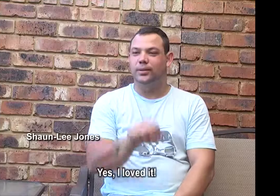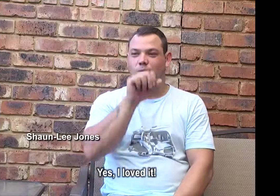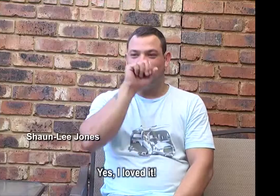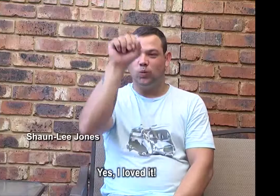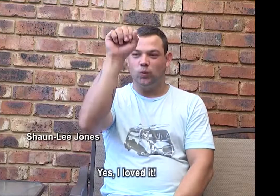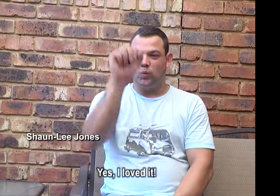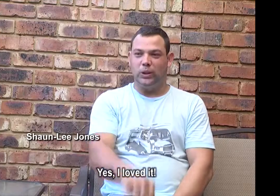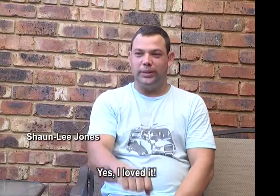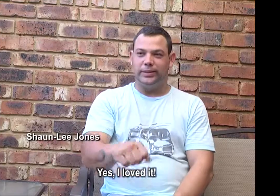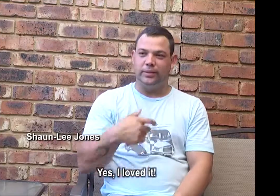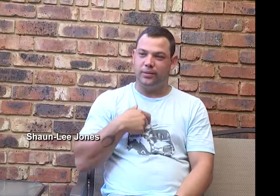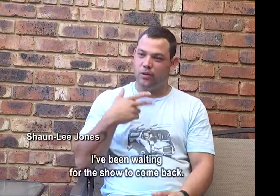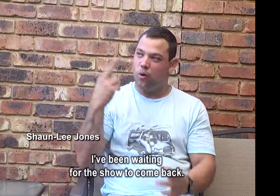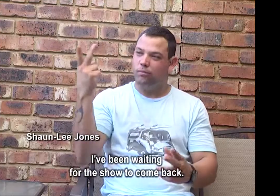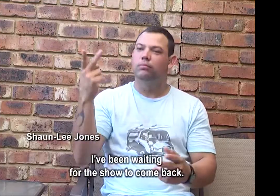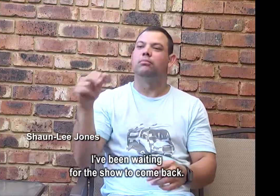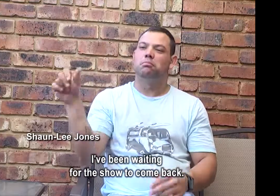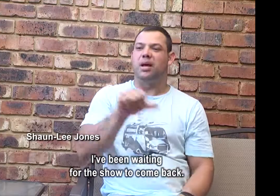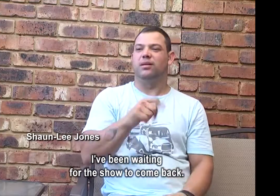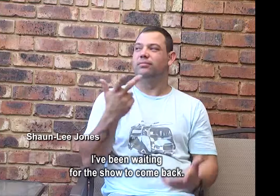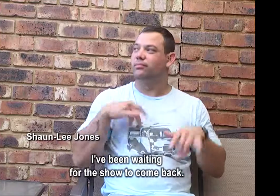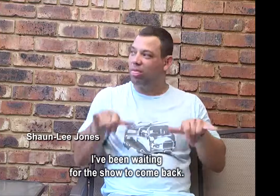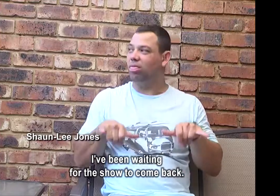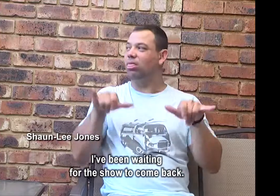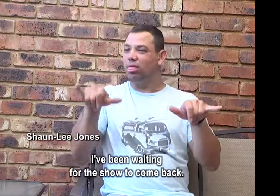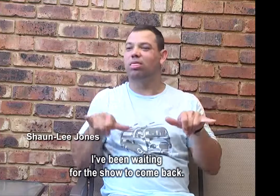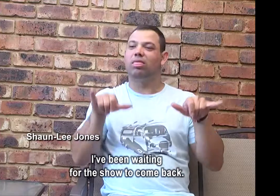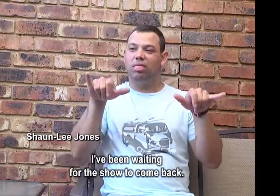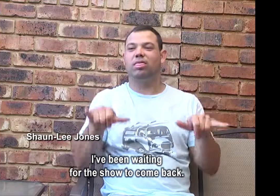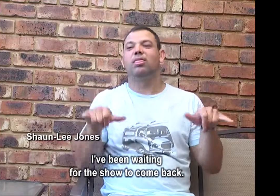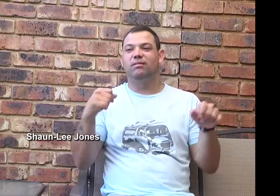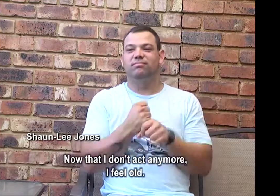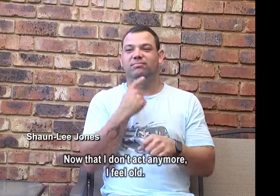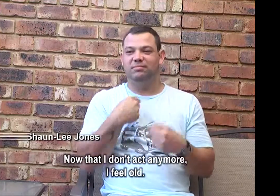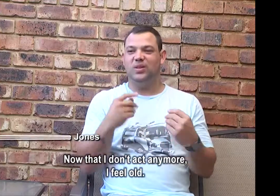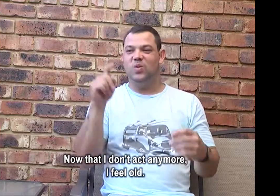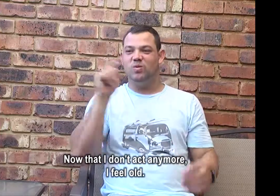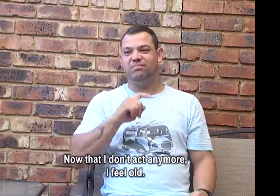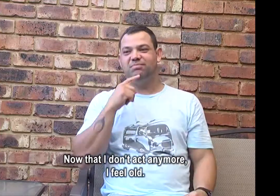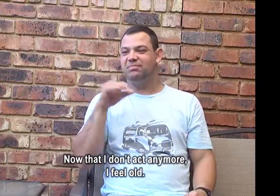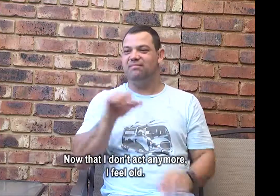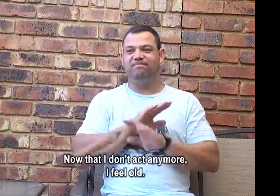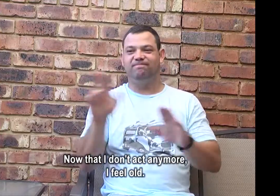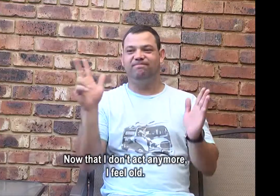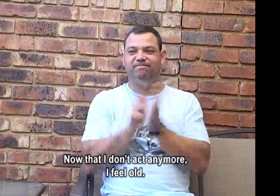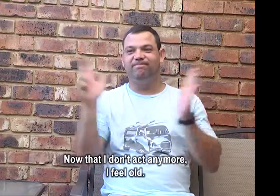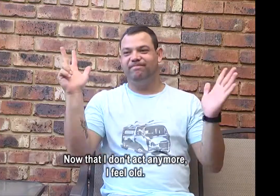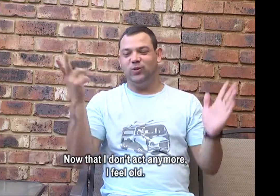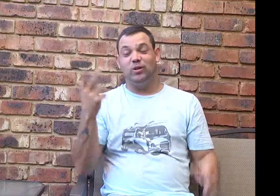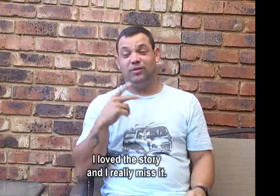Yes, I loved it. I've been waiting for the show to come back. Now that I don't act anymore, I feel old.